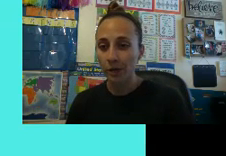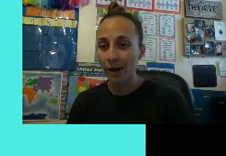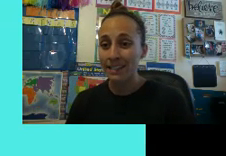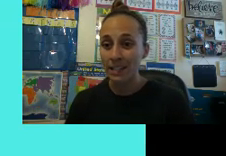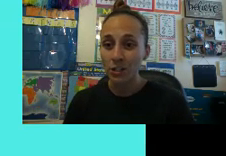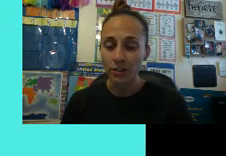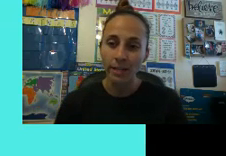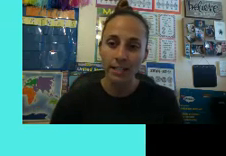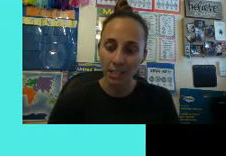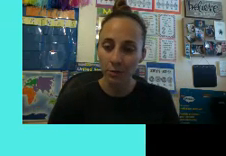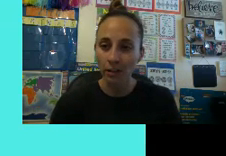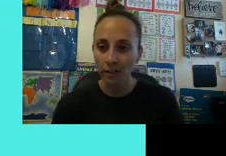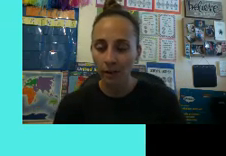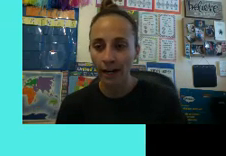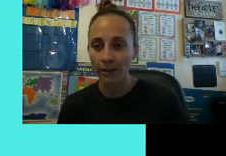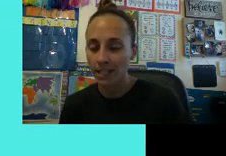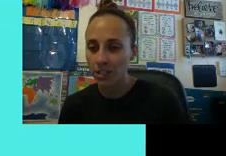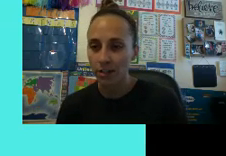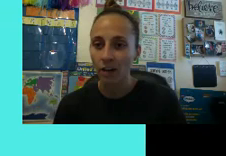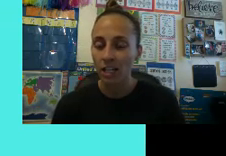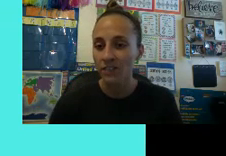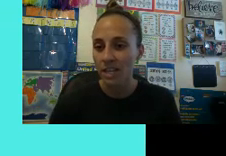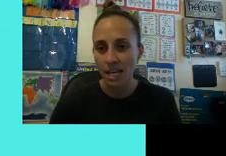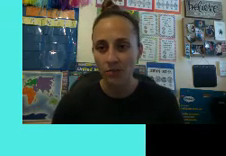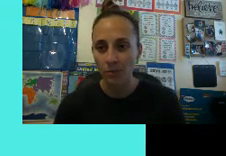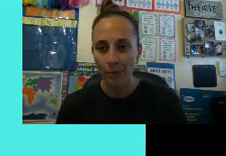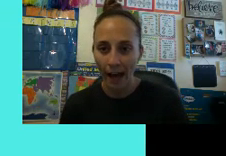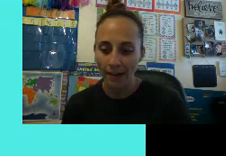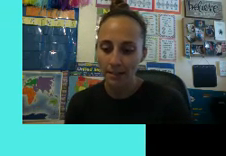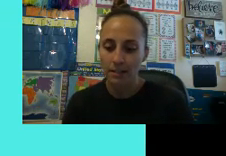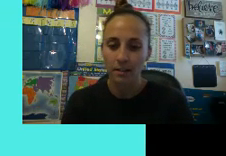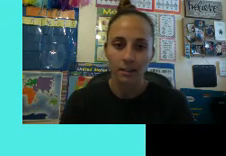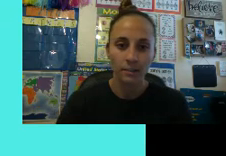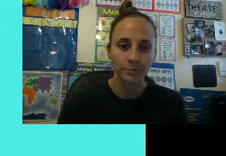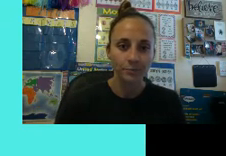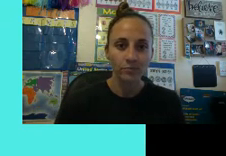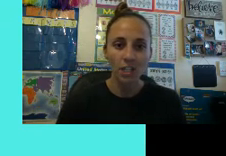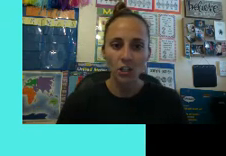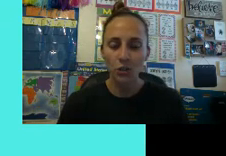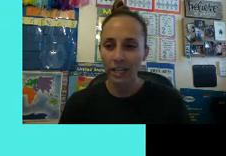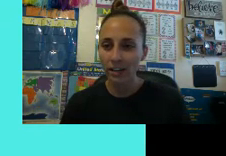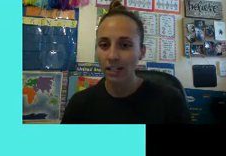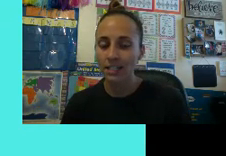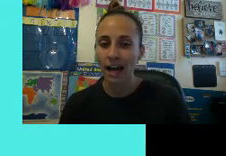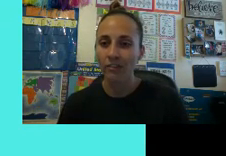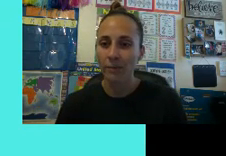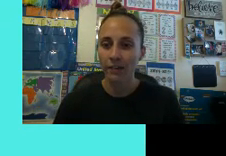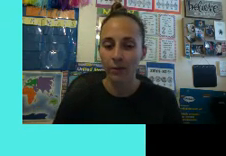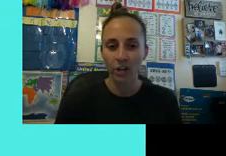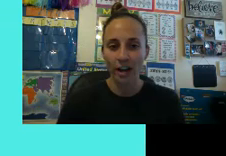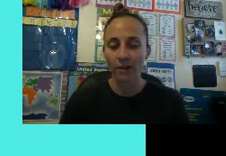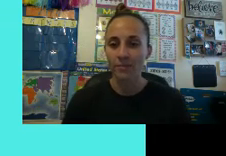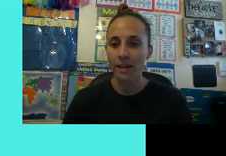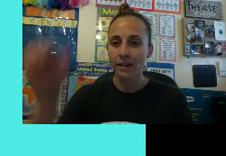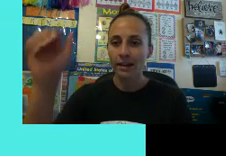little bit about its history because that's what we're learning about right now is history, a lot of different things from the past. So here is the alphabet if you